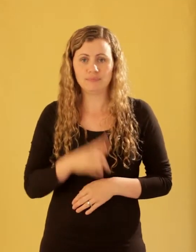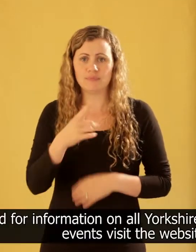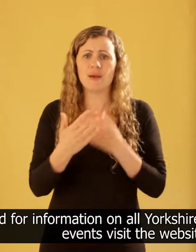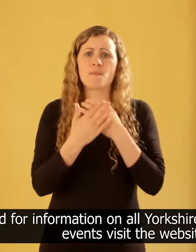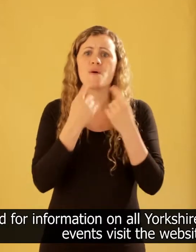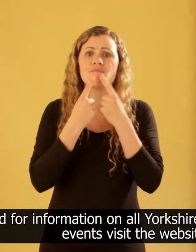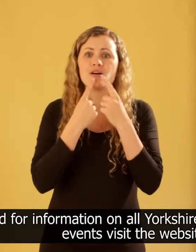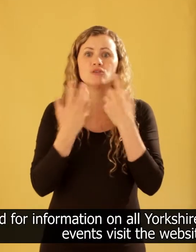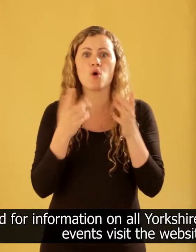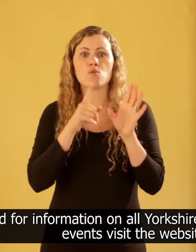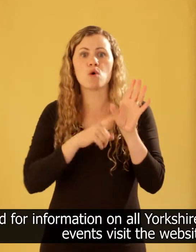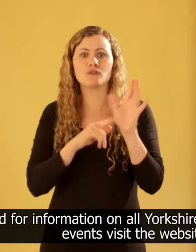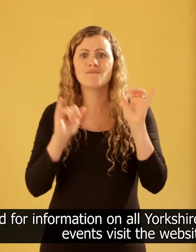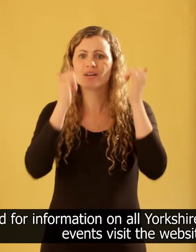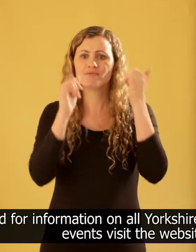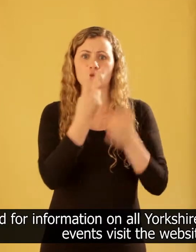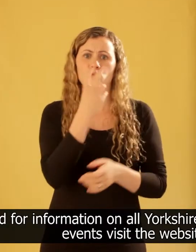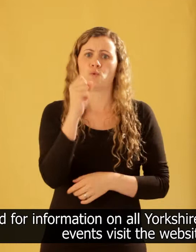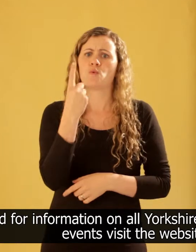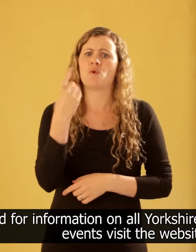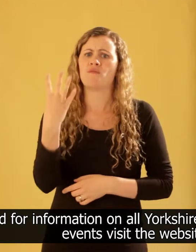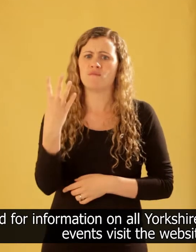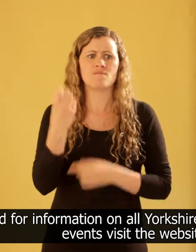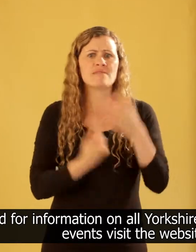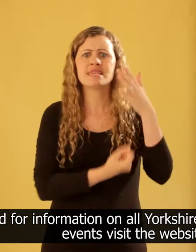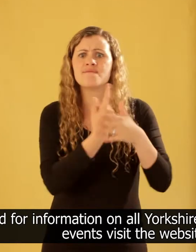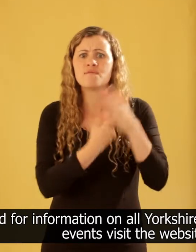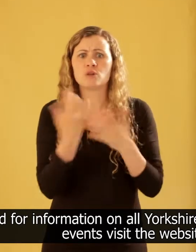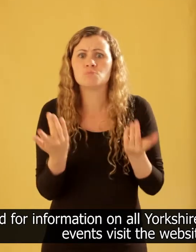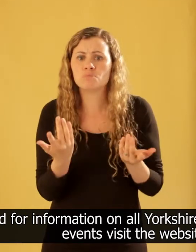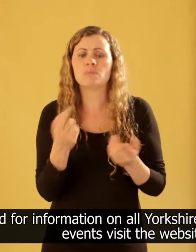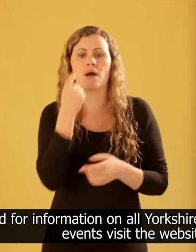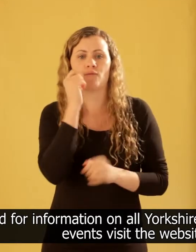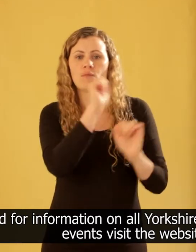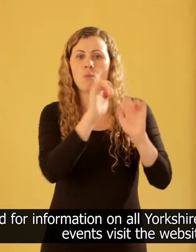And for all information on Yorkshire Festival 2014 events, visit the website